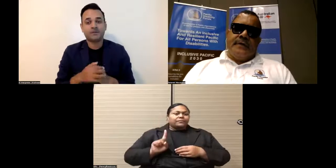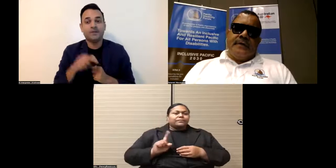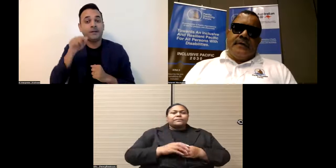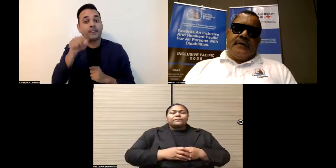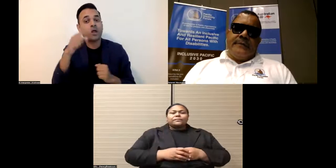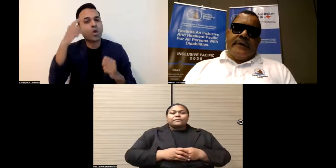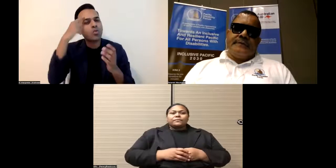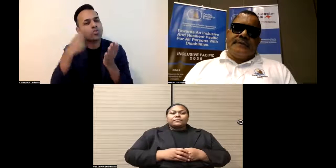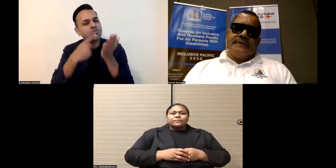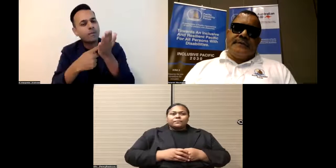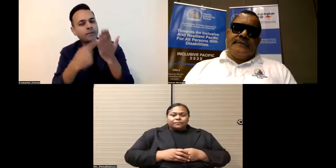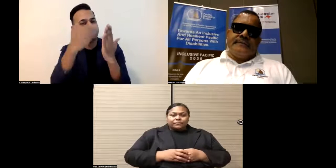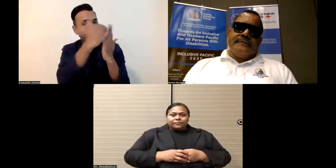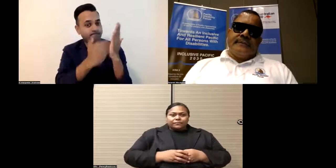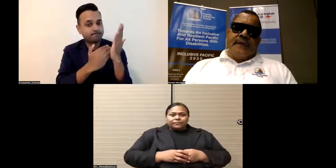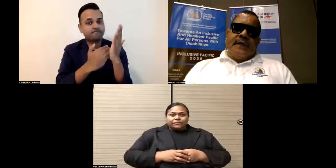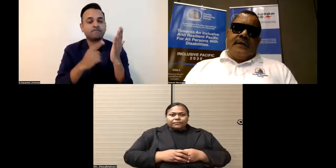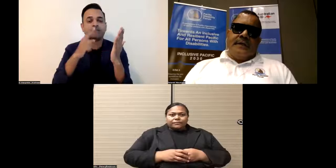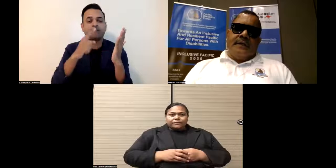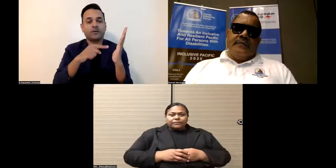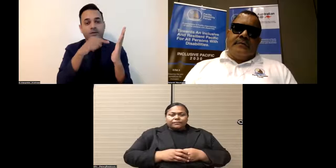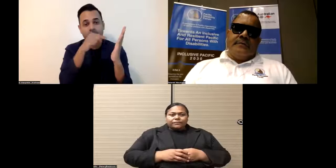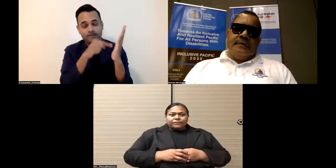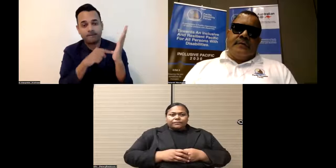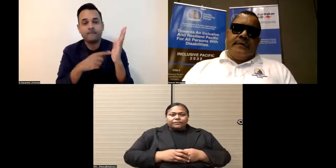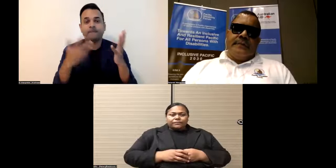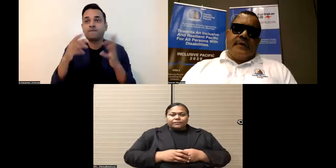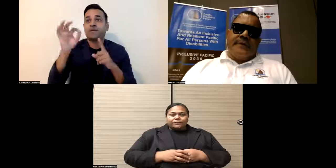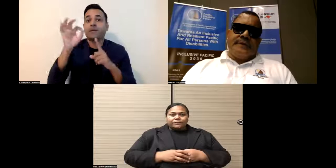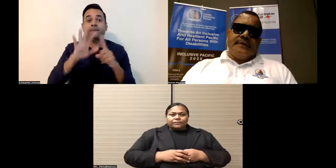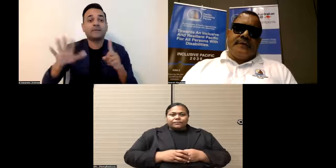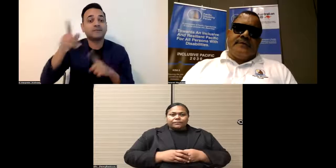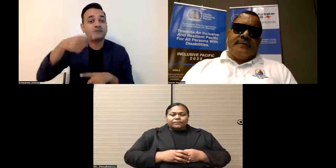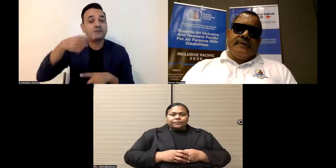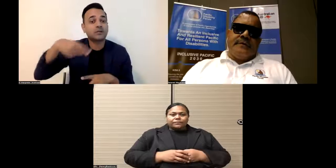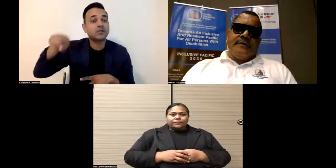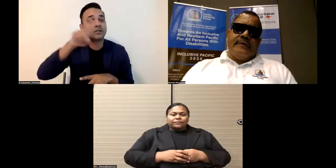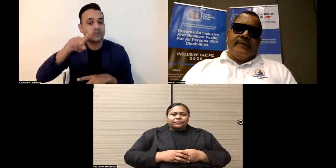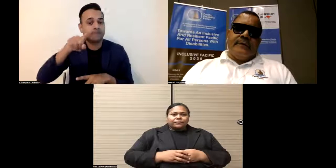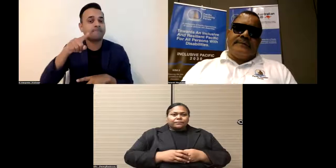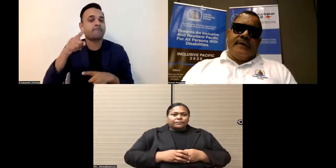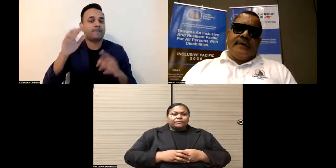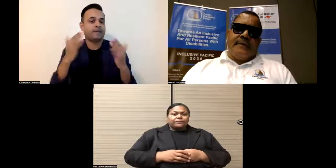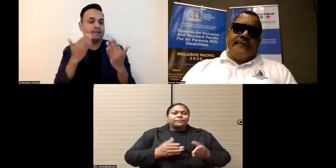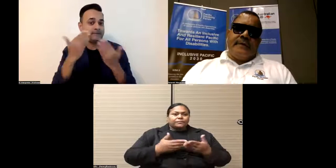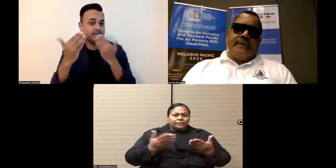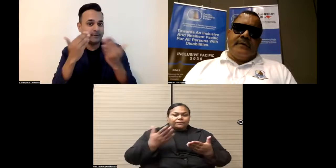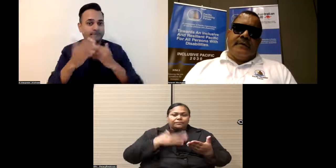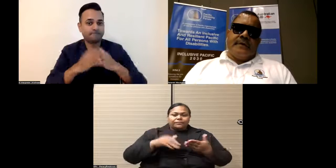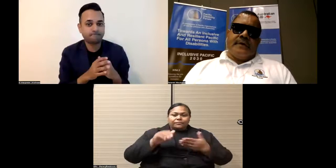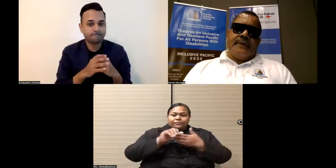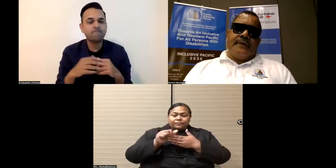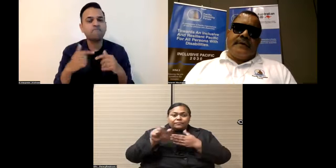per breakout session. And I don't want to put a lot of pressure on the three moderators, but they are